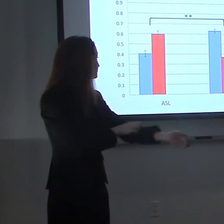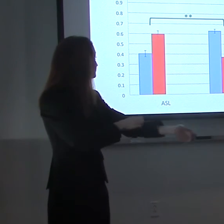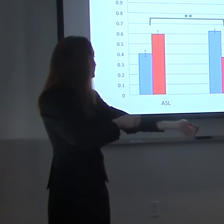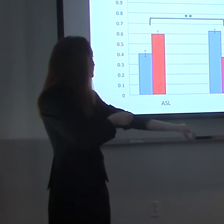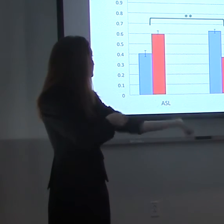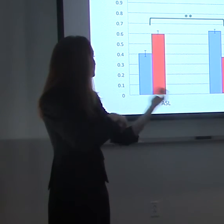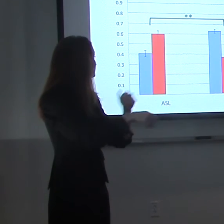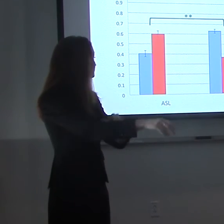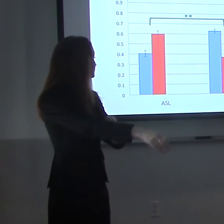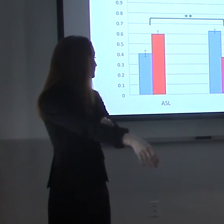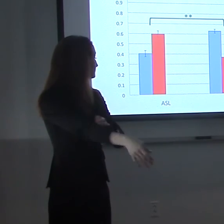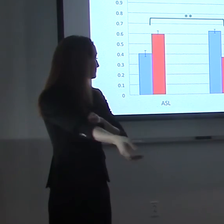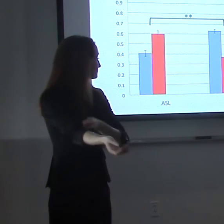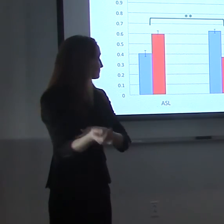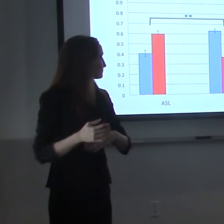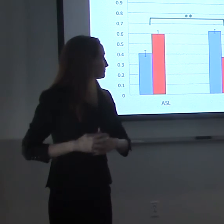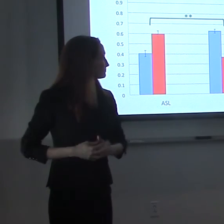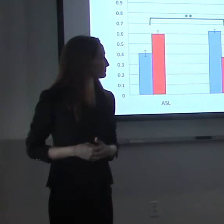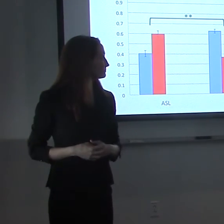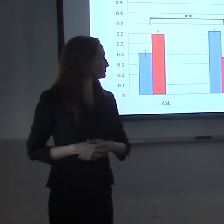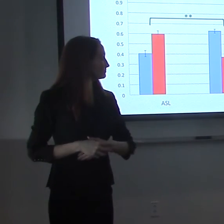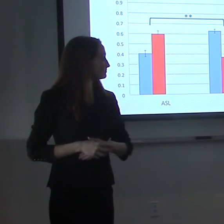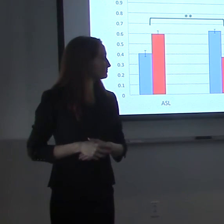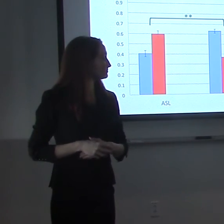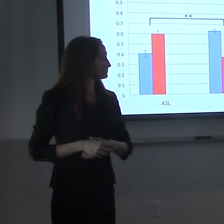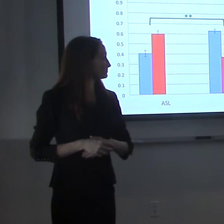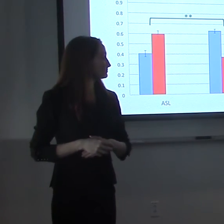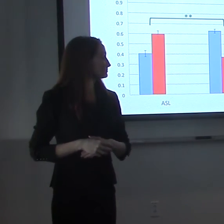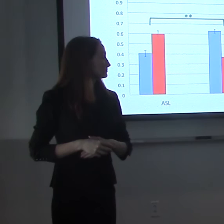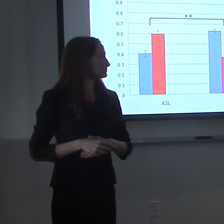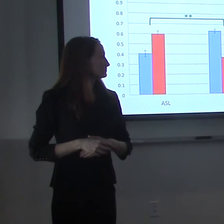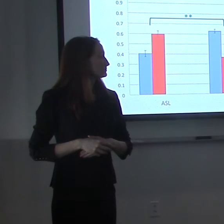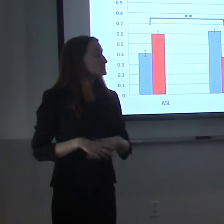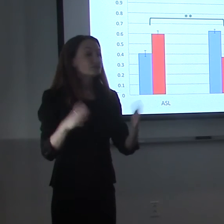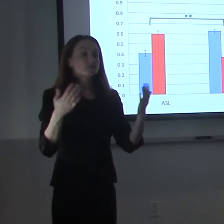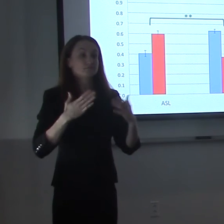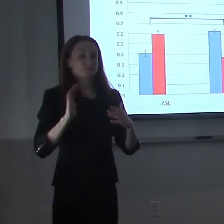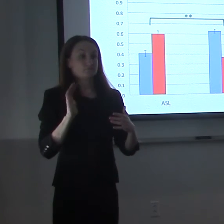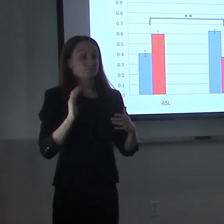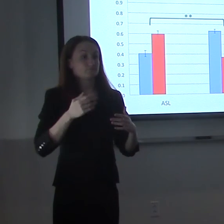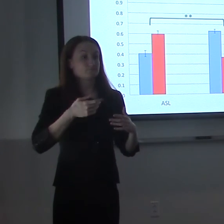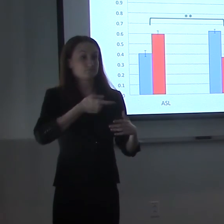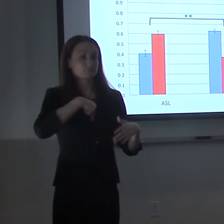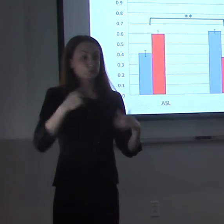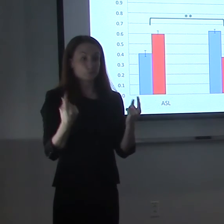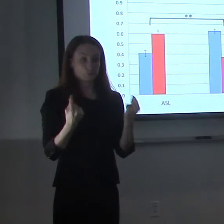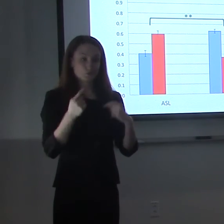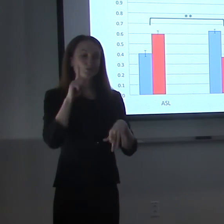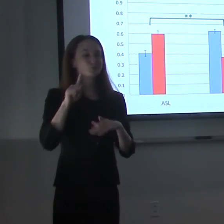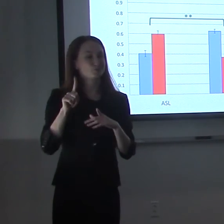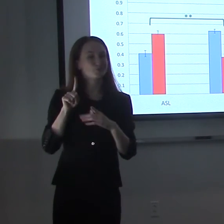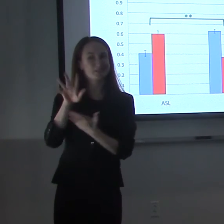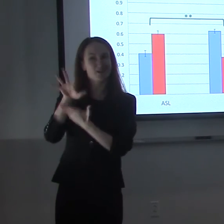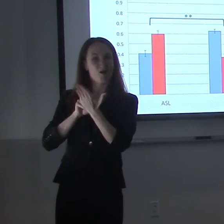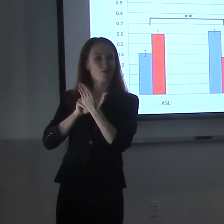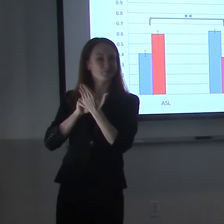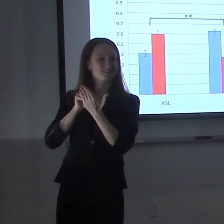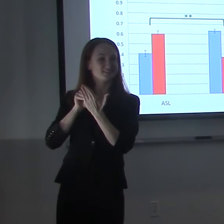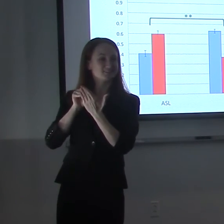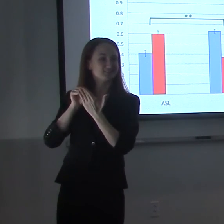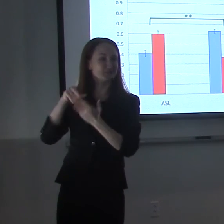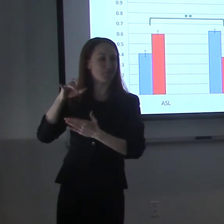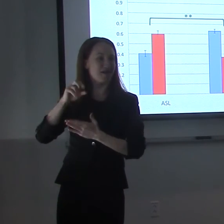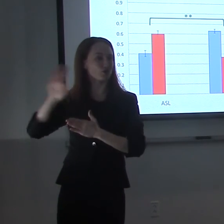Okay, so first of all, we replicated Patton's result, and we see